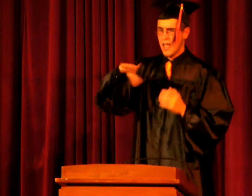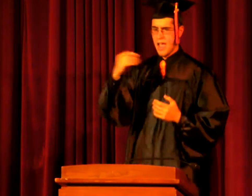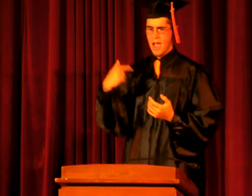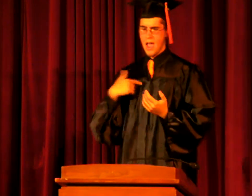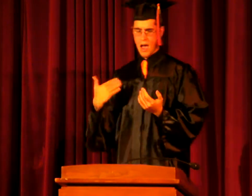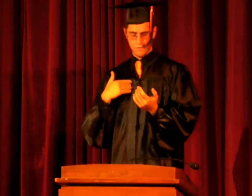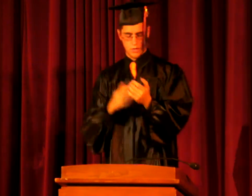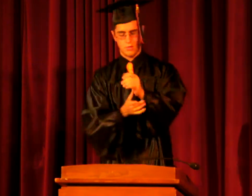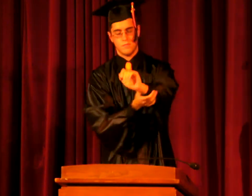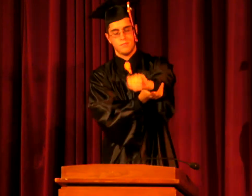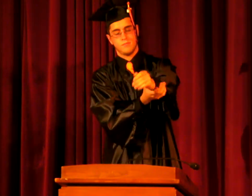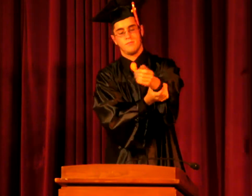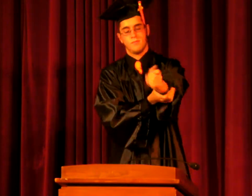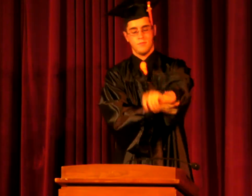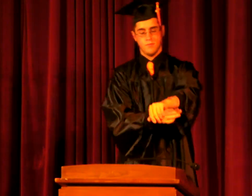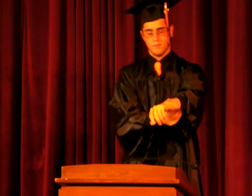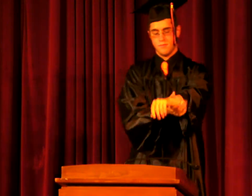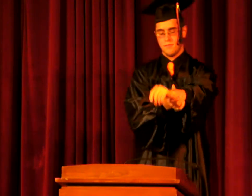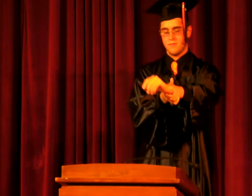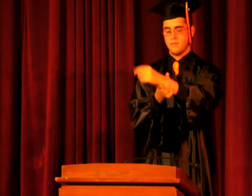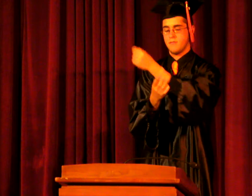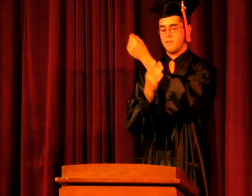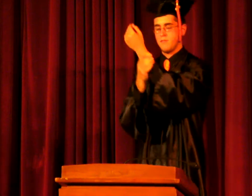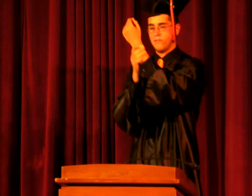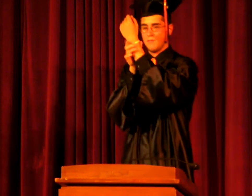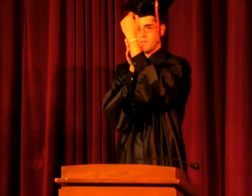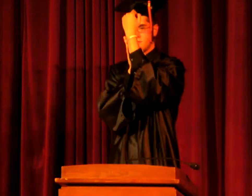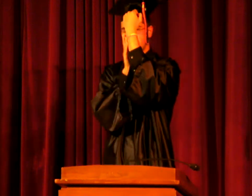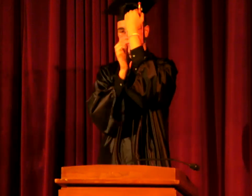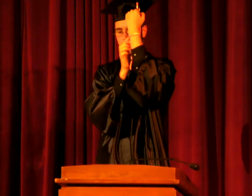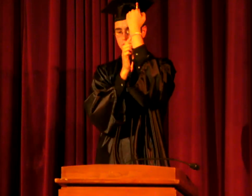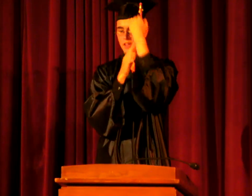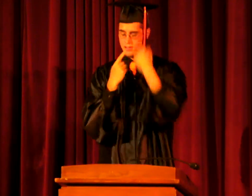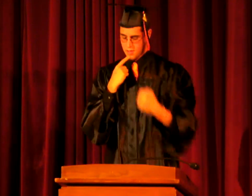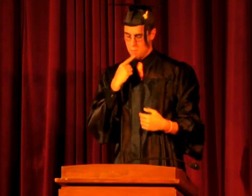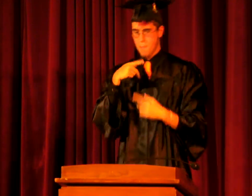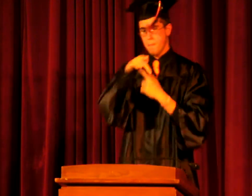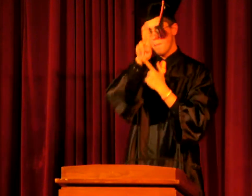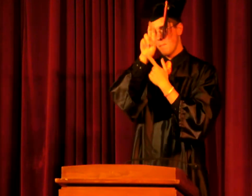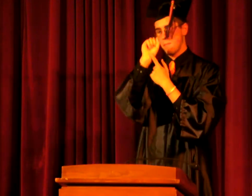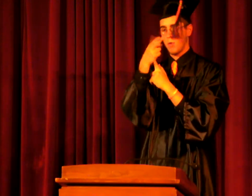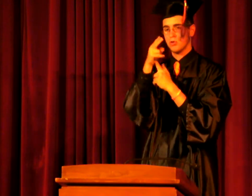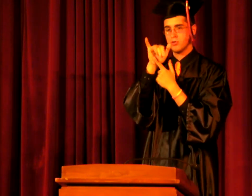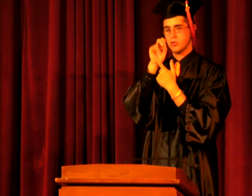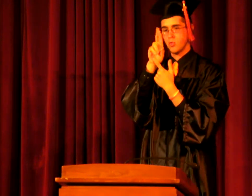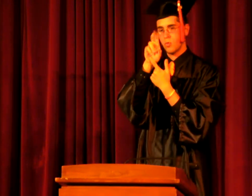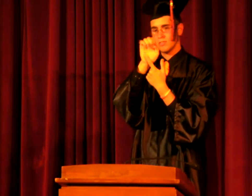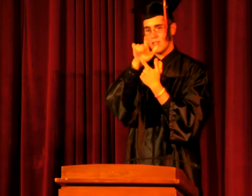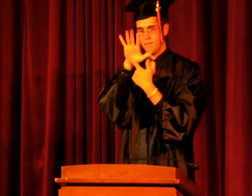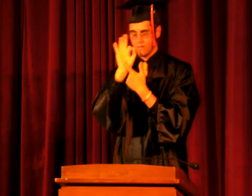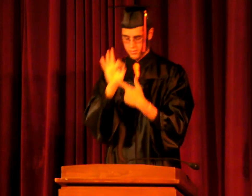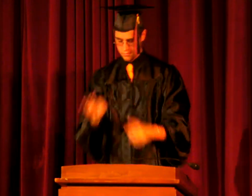So maybe you've seen some of the seniors wearing these colored wrist bracelets, and on them it says, "Push